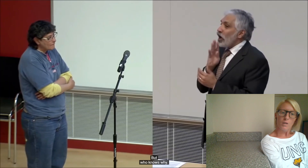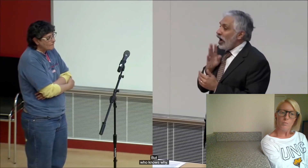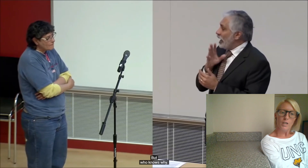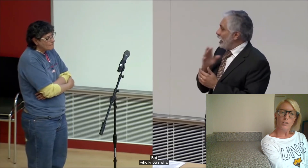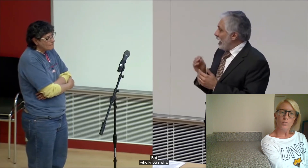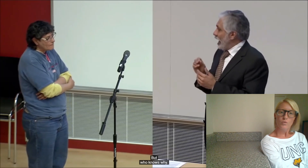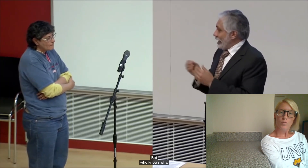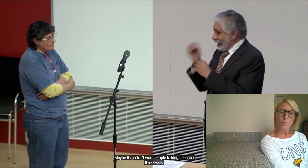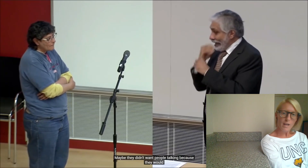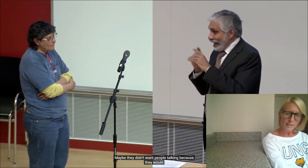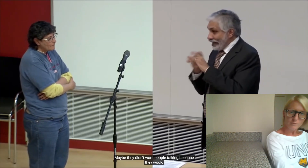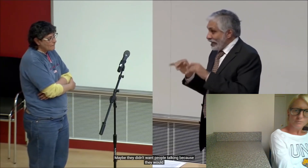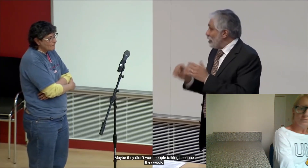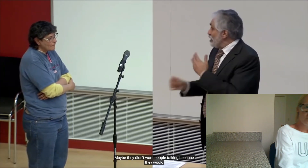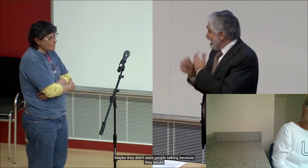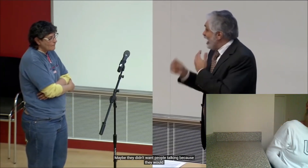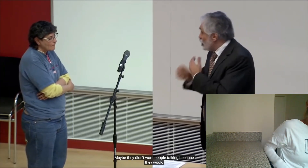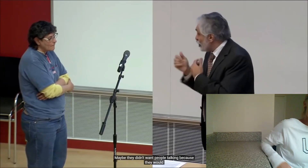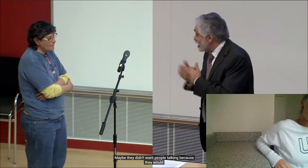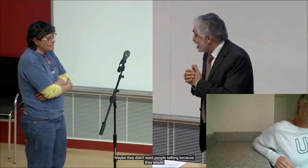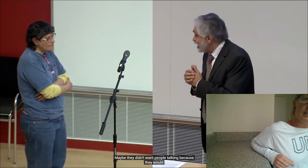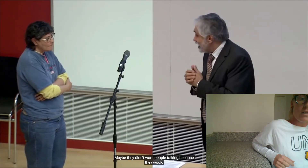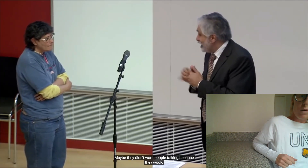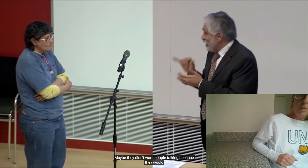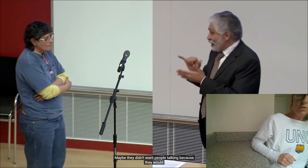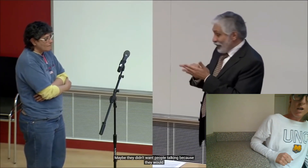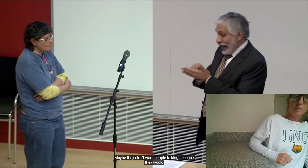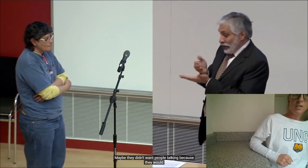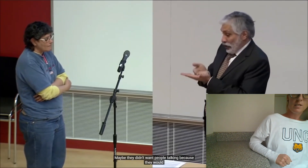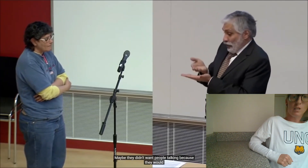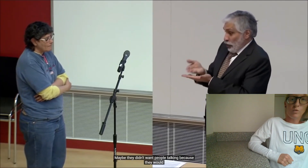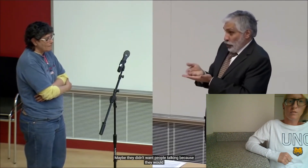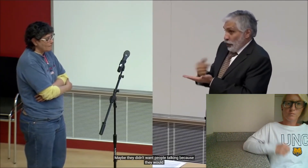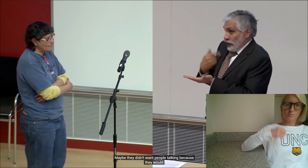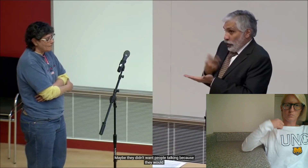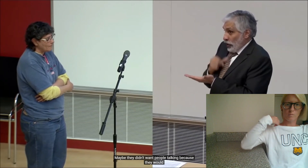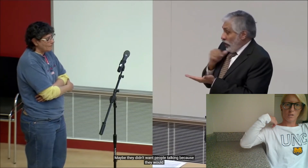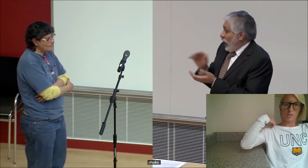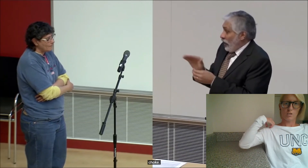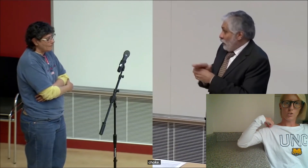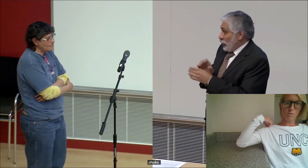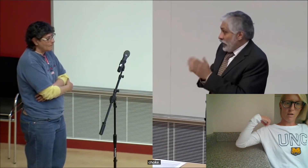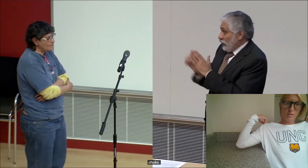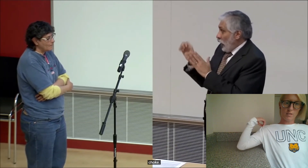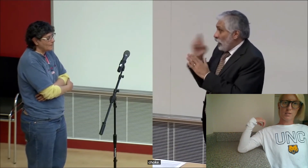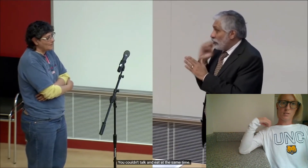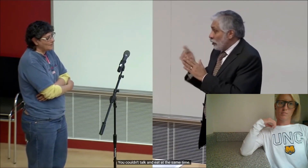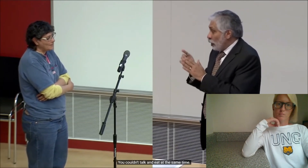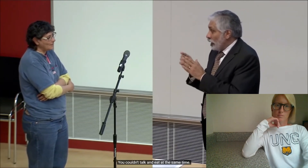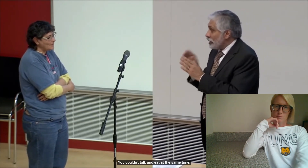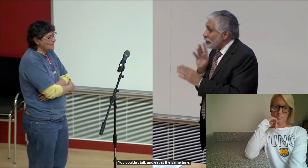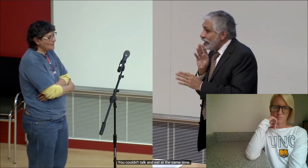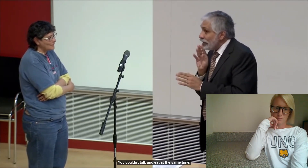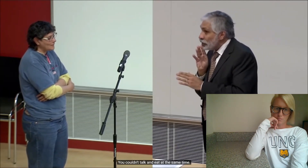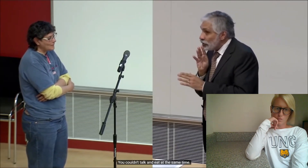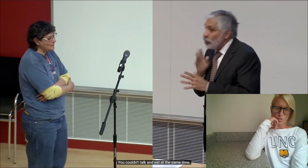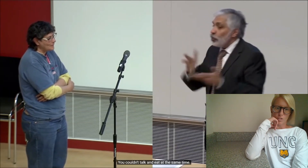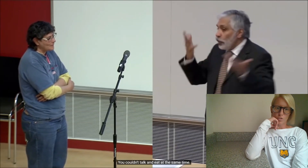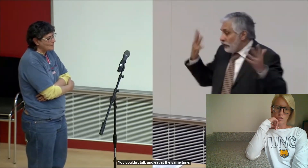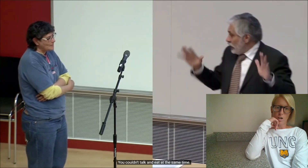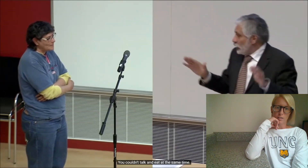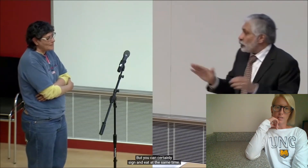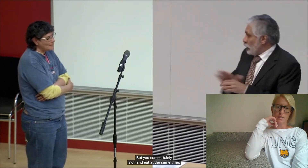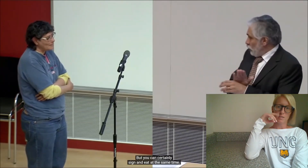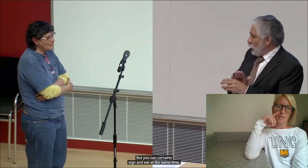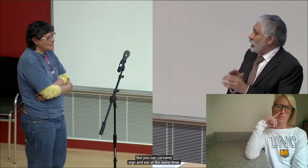who knows why? Maybe they didn't want people talking because they would choke, so that you couldn't talk and eat at the